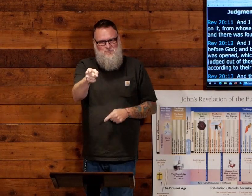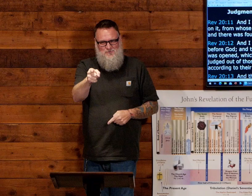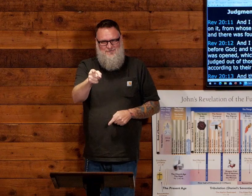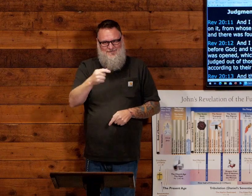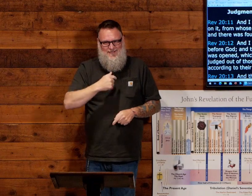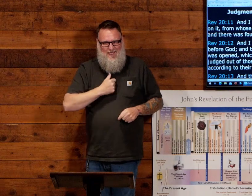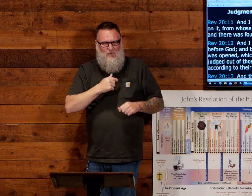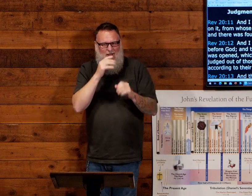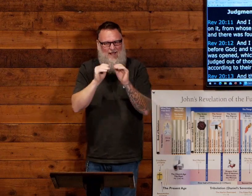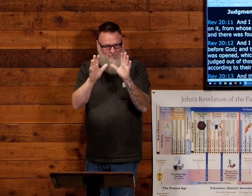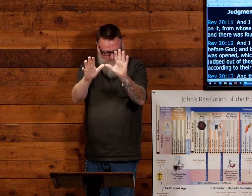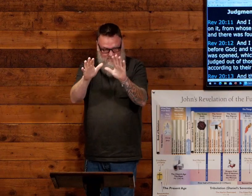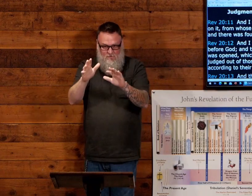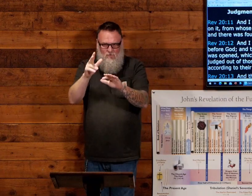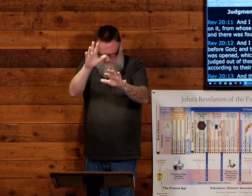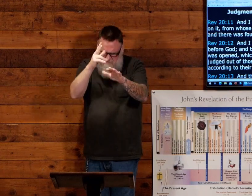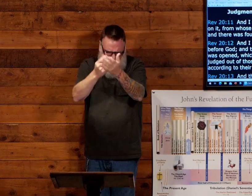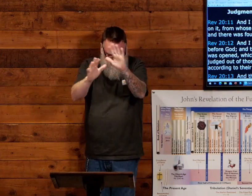So my question back to you is why?